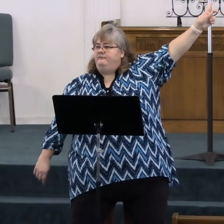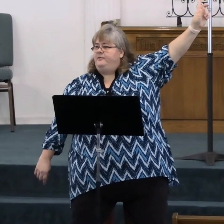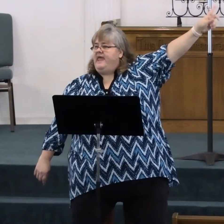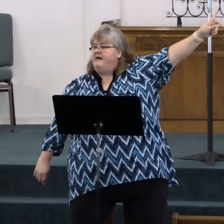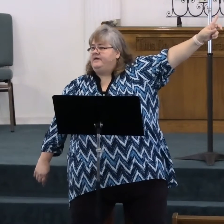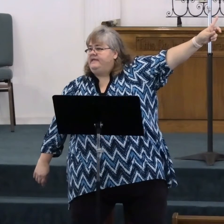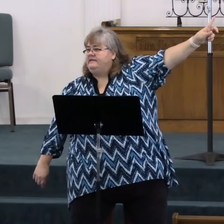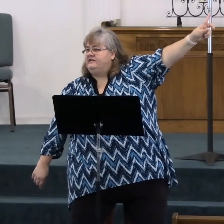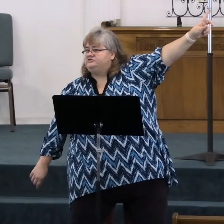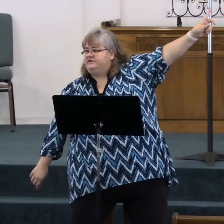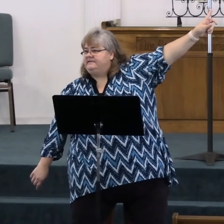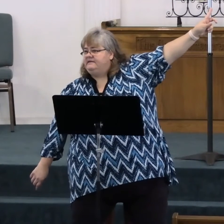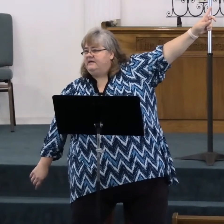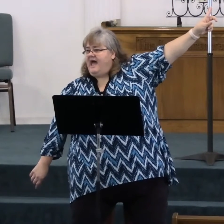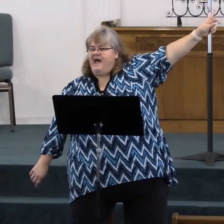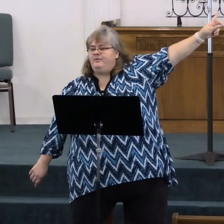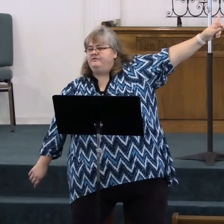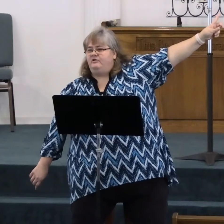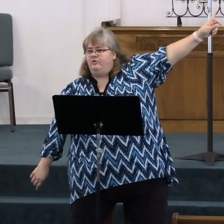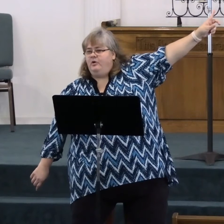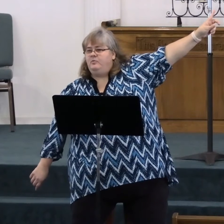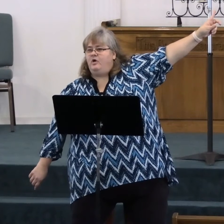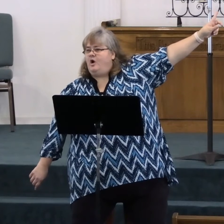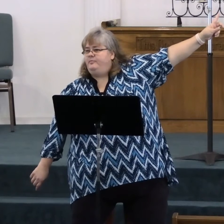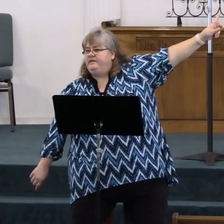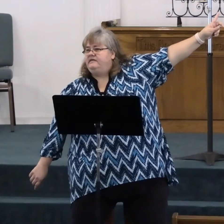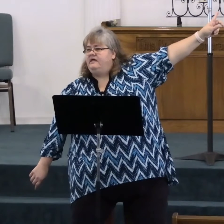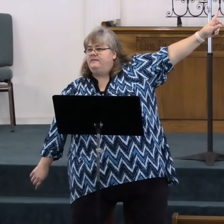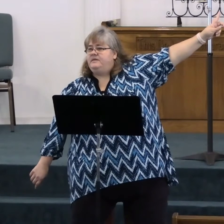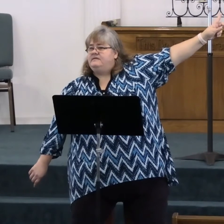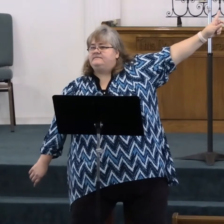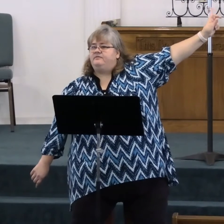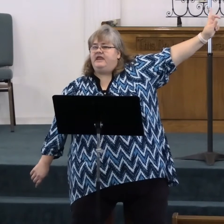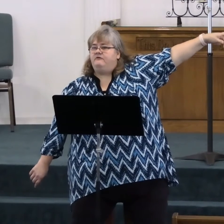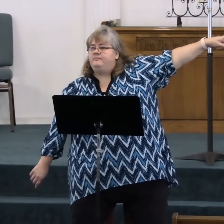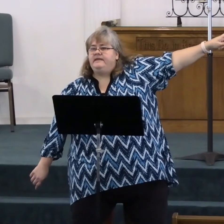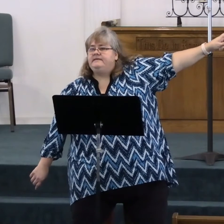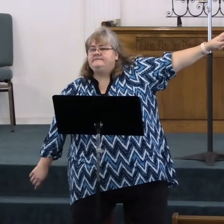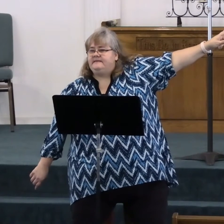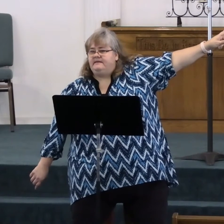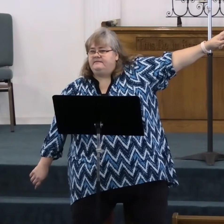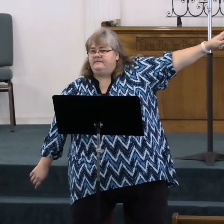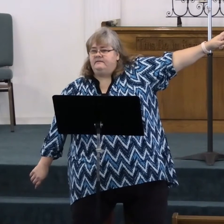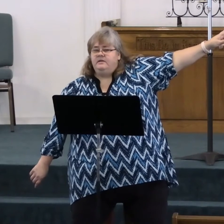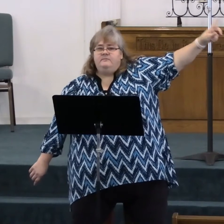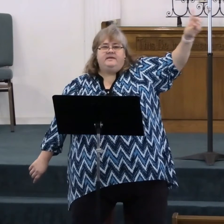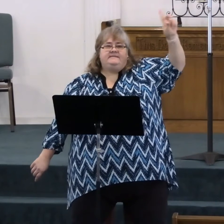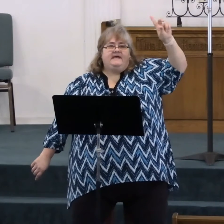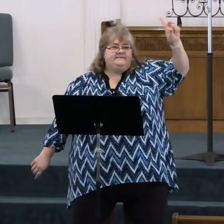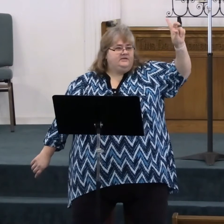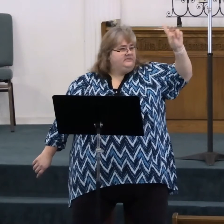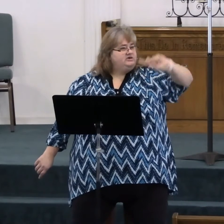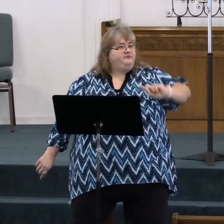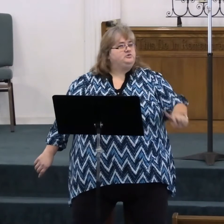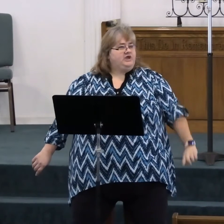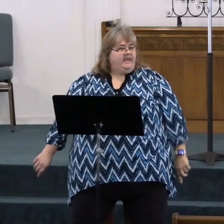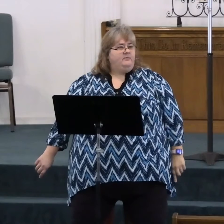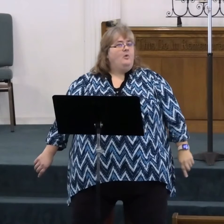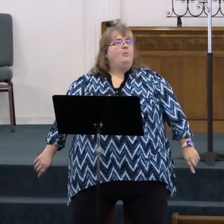if we have a hidden agenda, I pray the Lord will open it up so that everybody can see it. Because that's for shame.